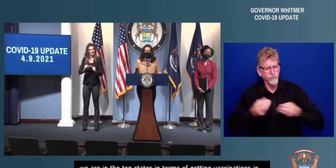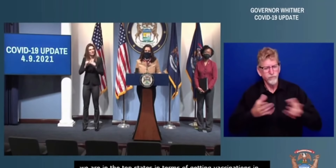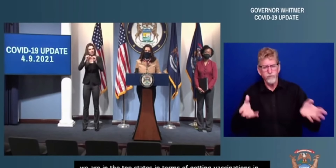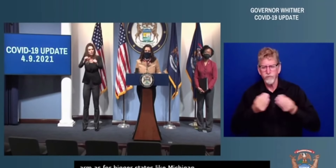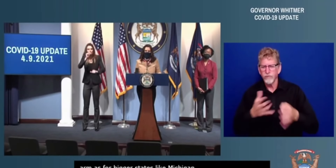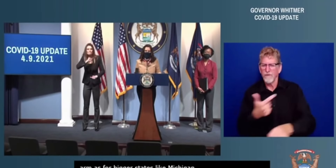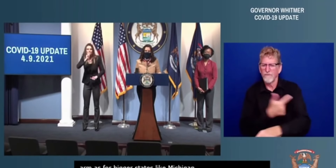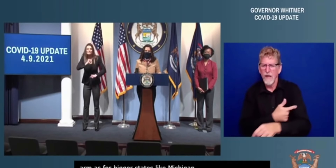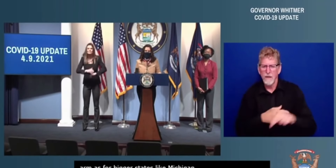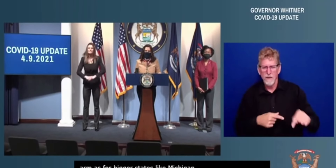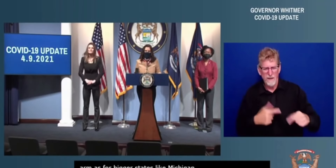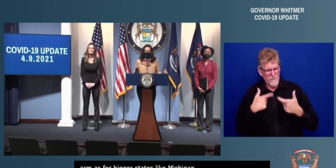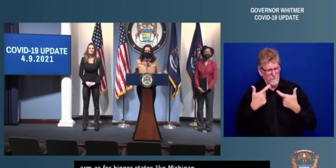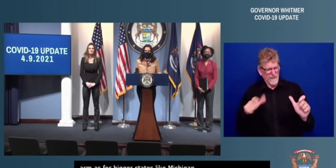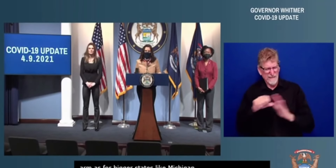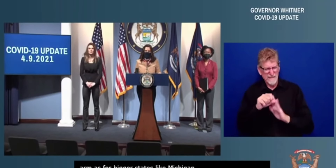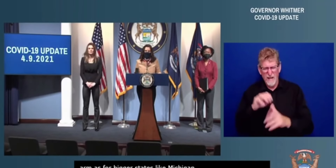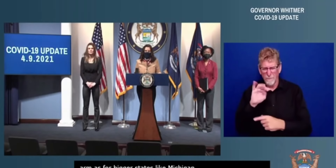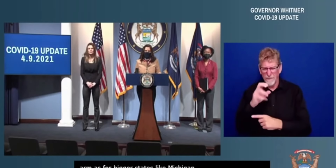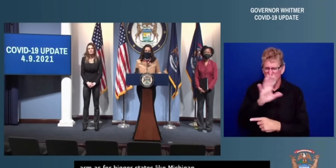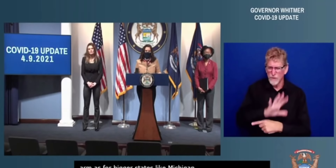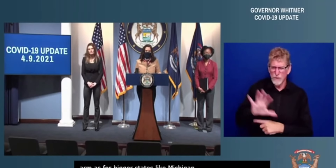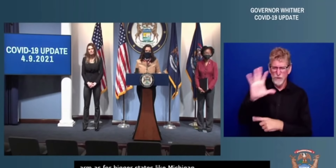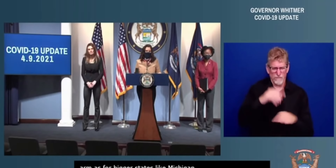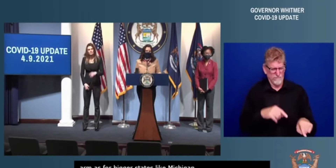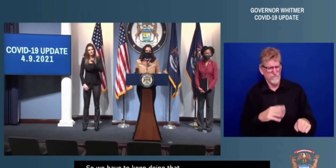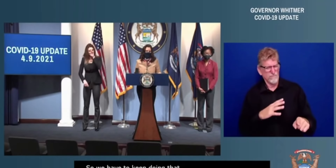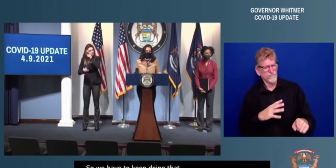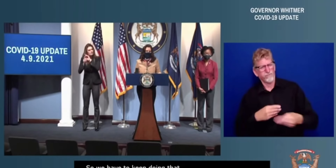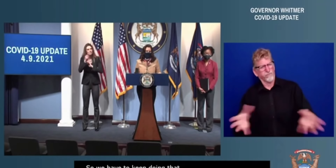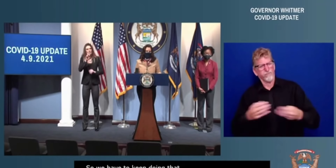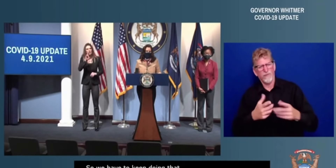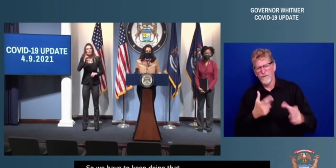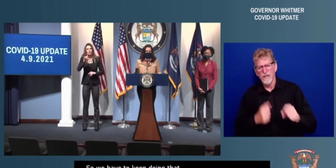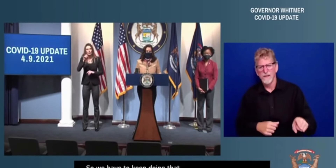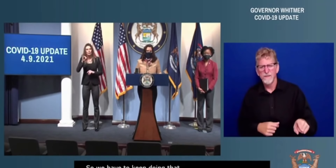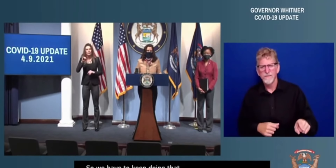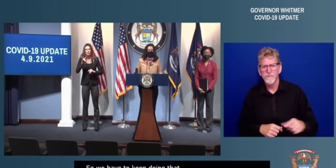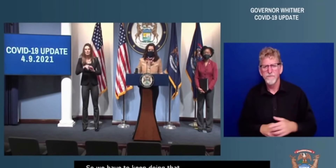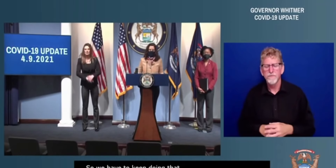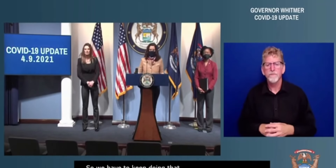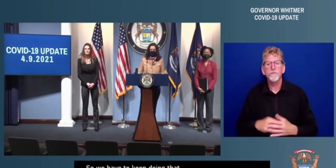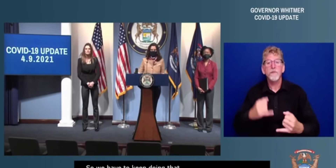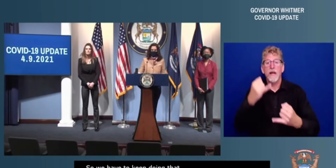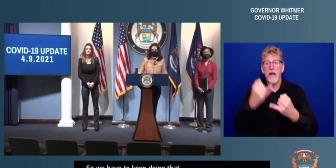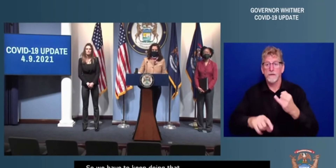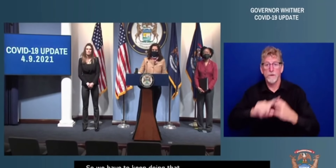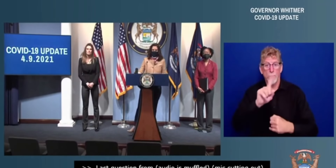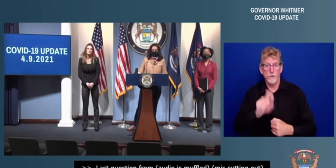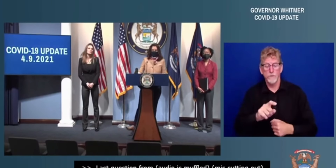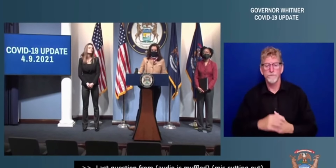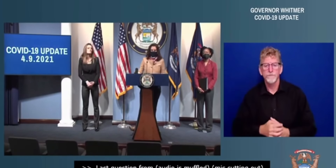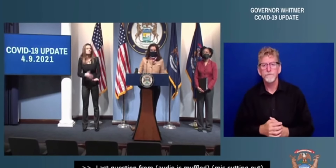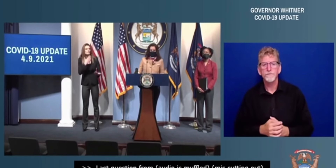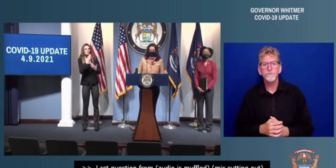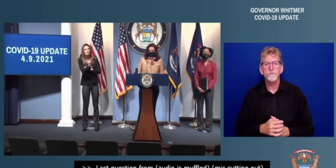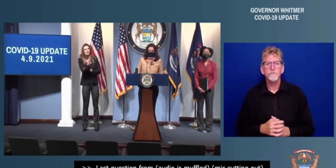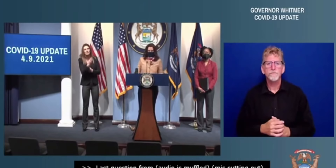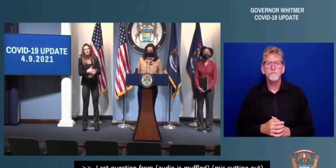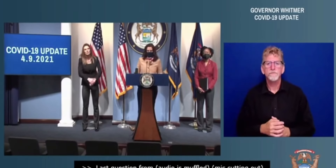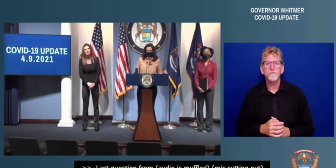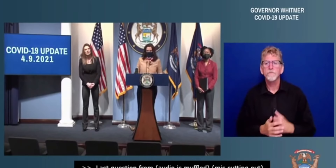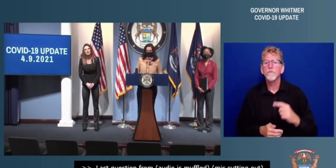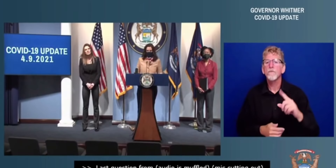that. The last question will come from Eric Lloyd on 9 and 10. Good morning,